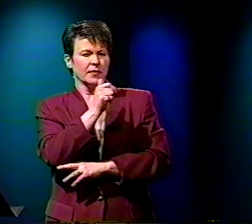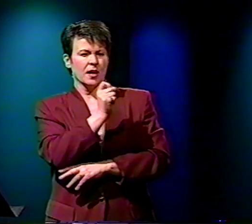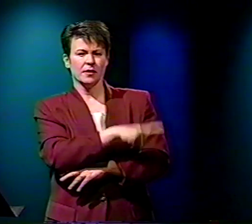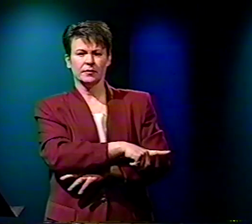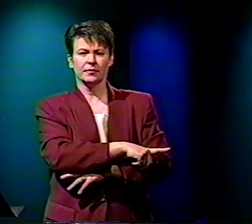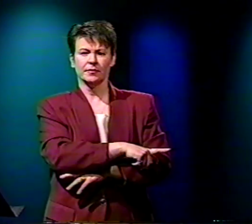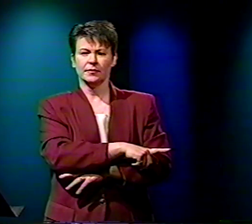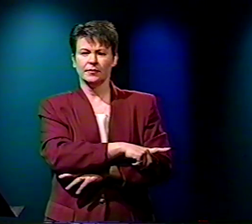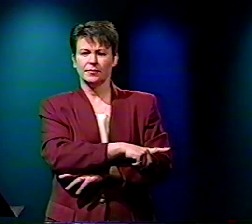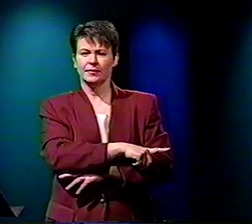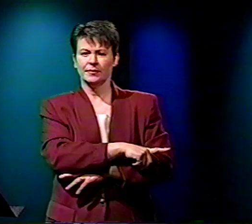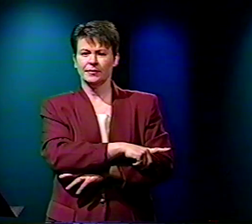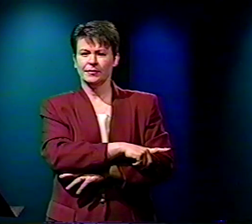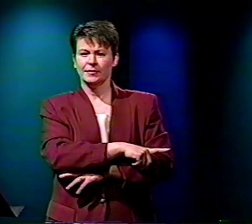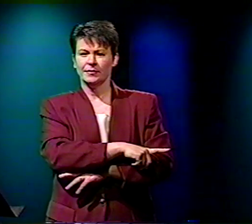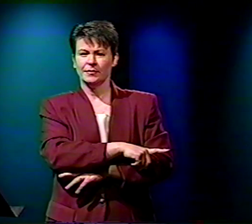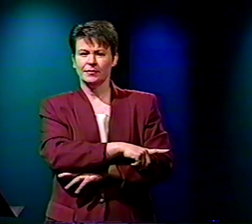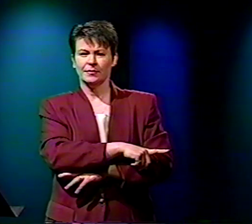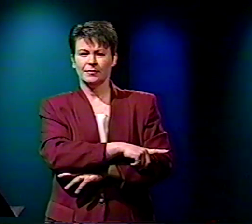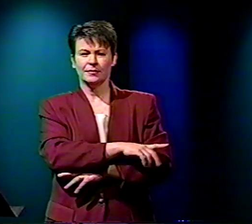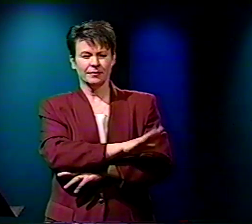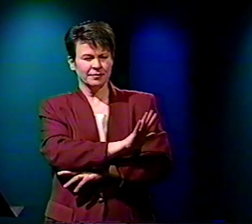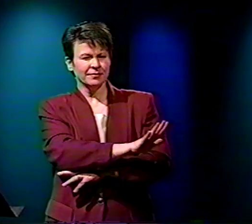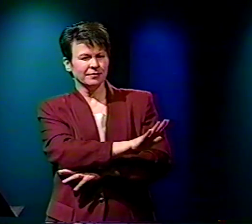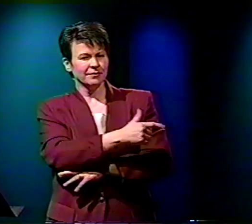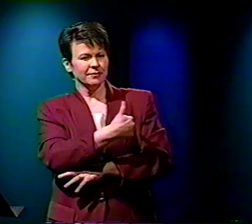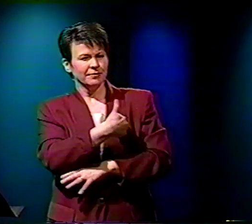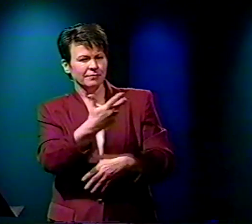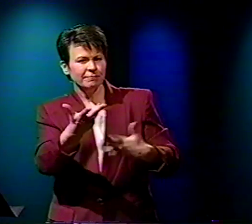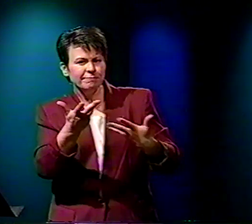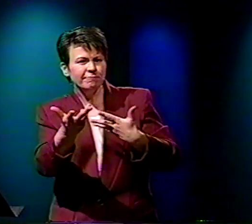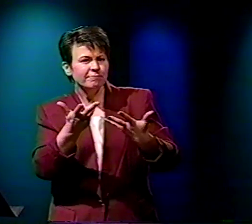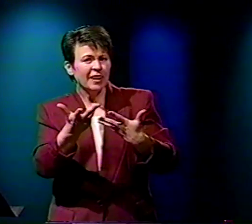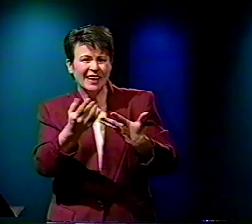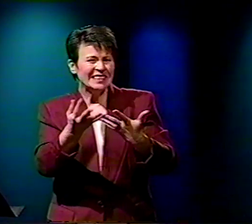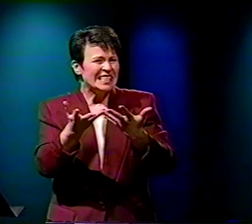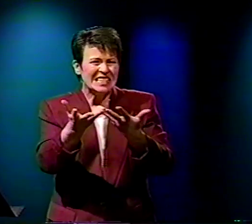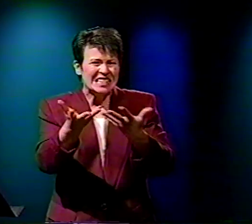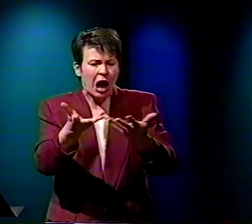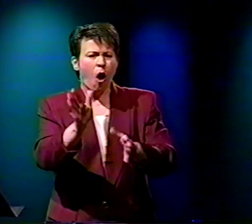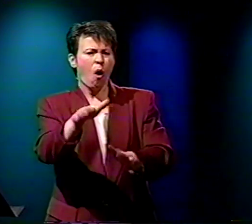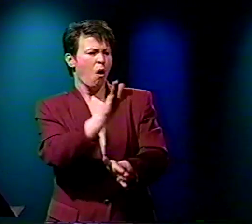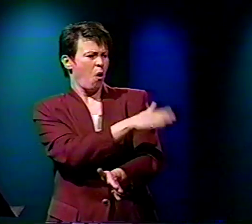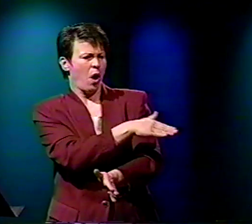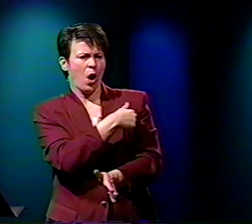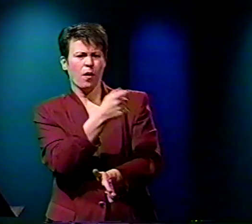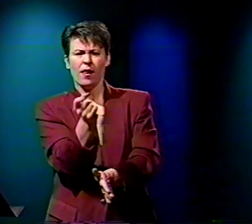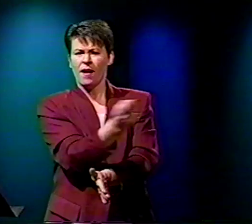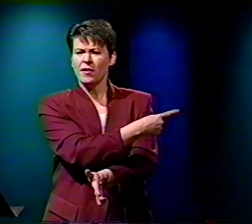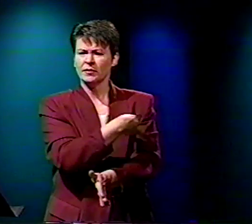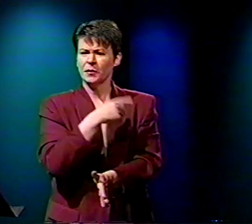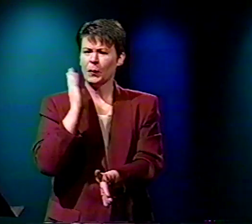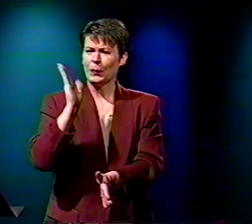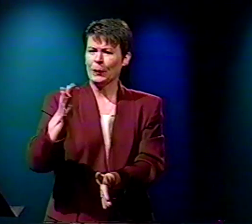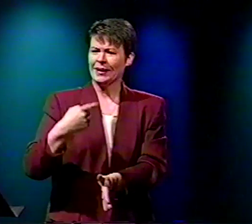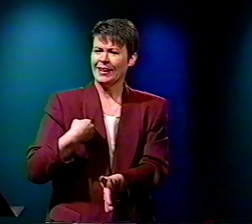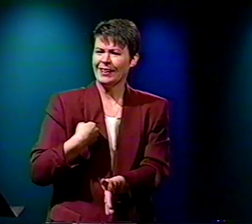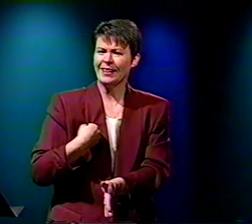said. Now, I didn't ask the interpreter to interpret that interaction. Wait just a moment. my intention is to try the hearing person, to